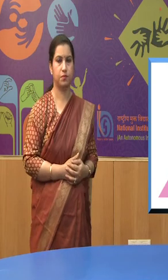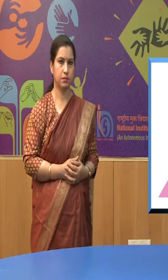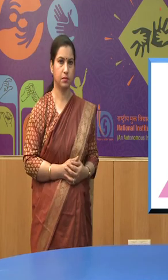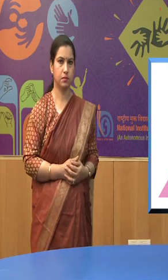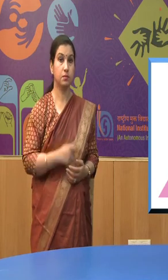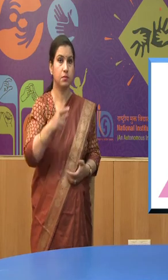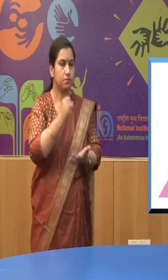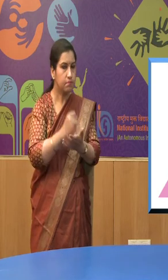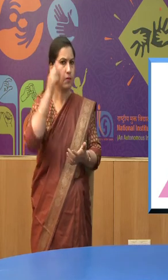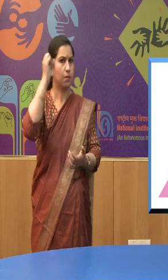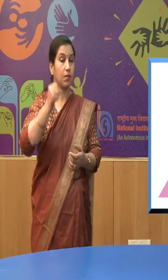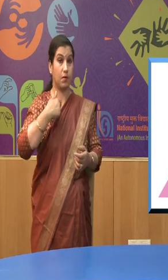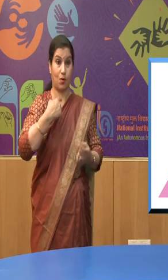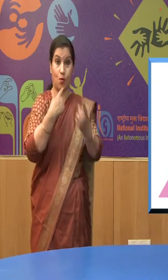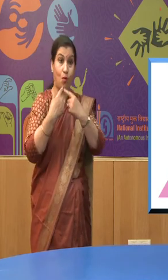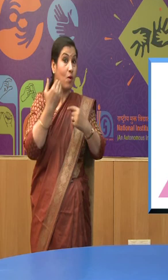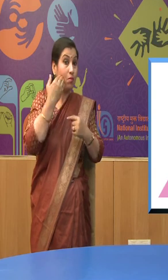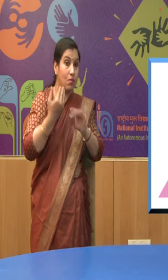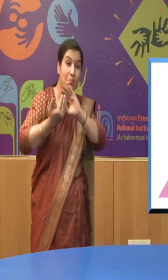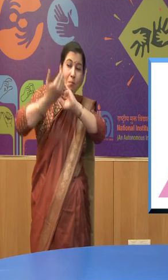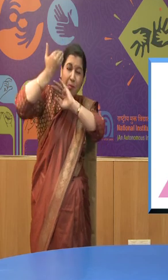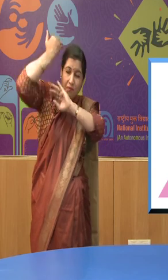You must remember we are talking about ancient times.